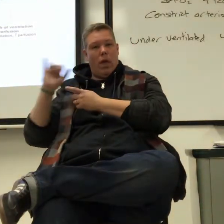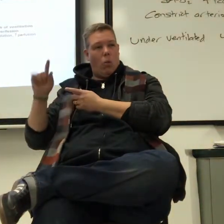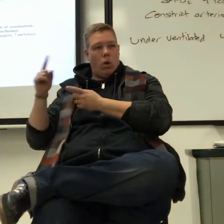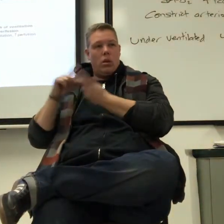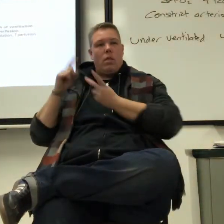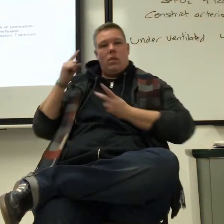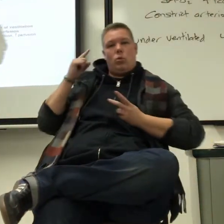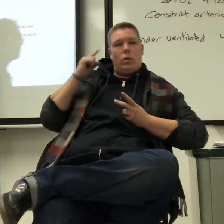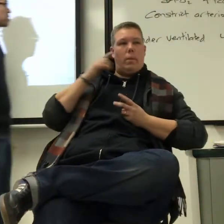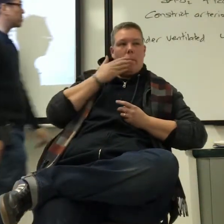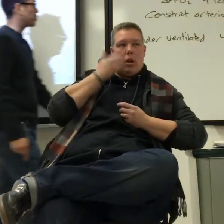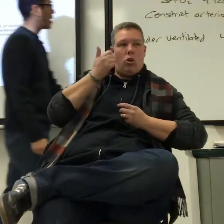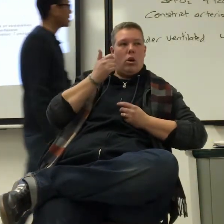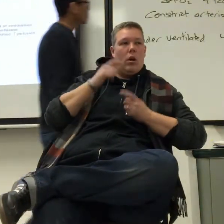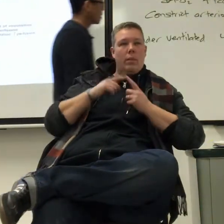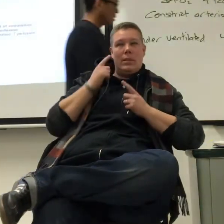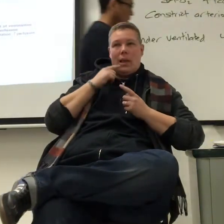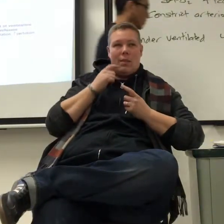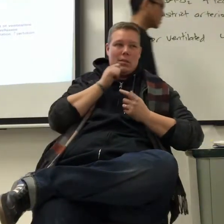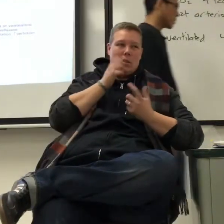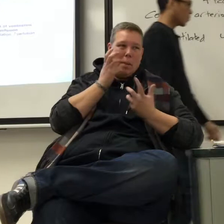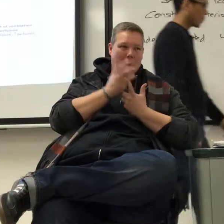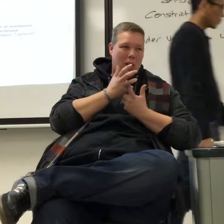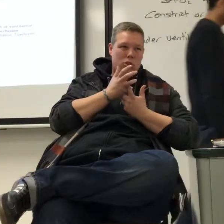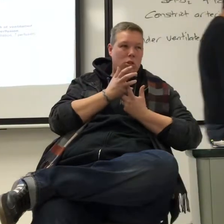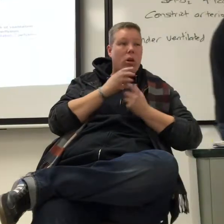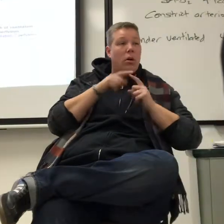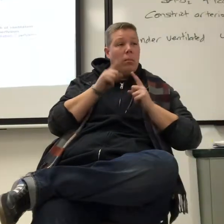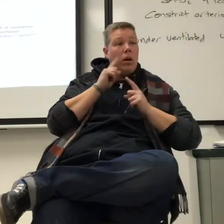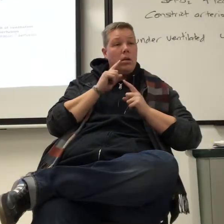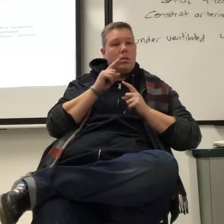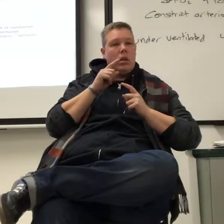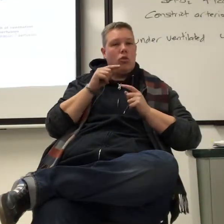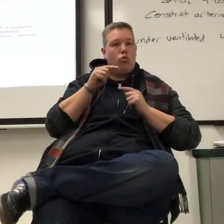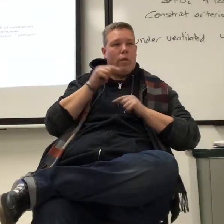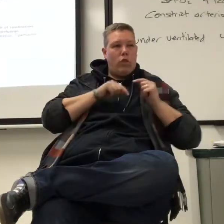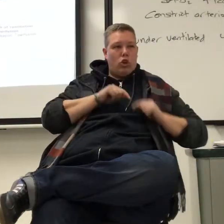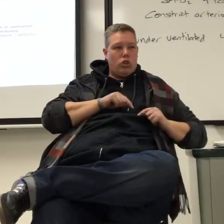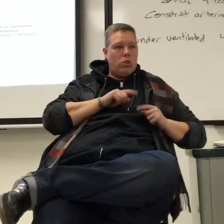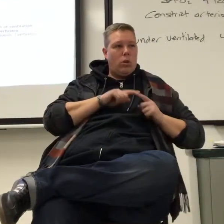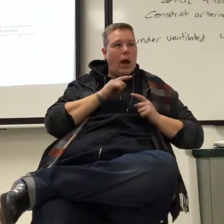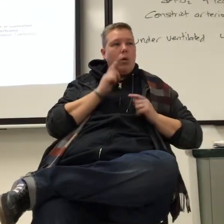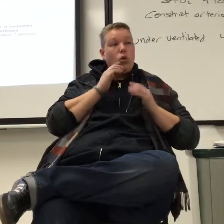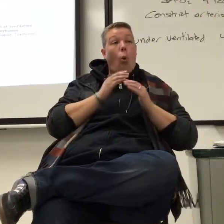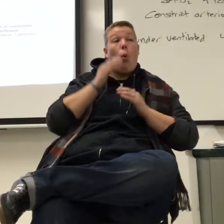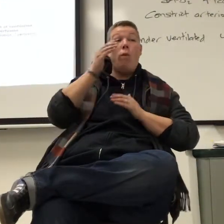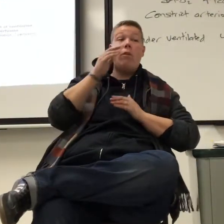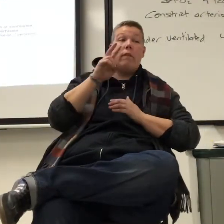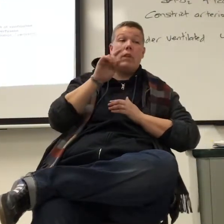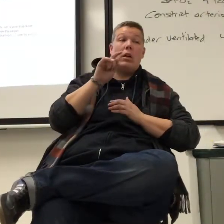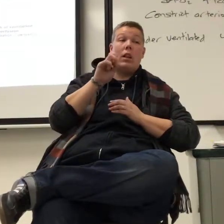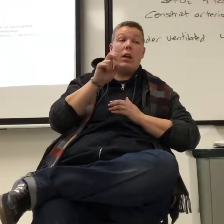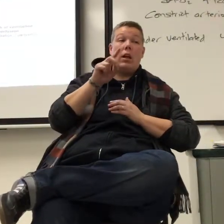one, they tell you that this is a mismatch, but it's in reverse. Now it's overventilated, underperfused.